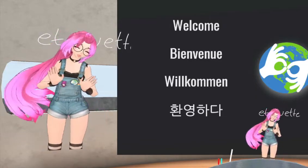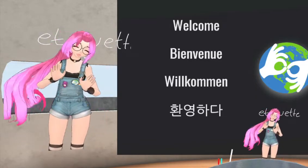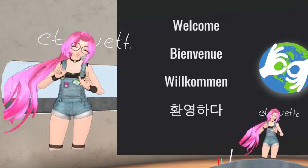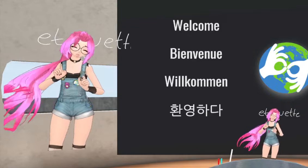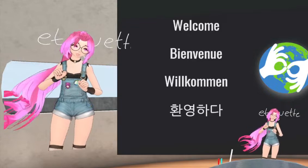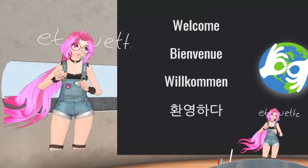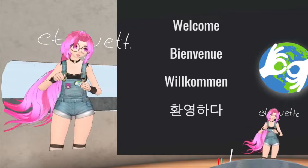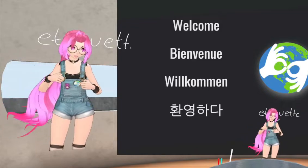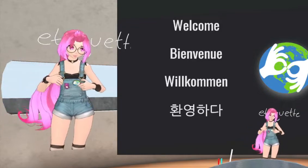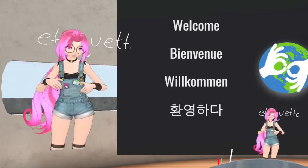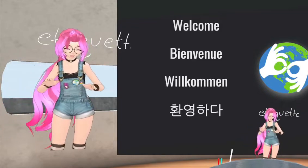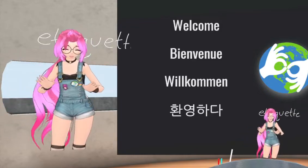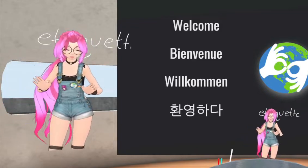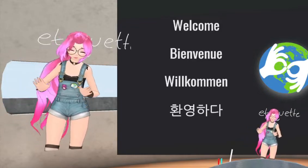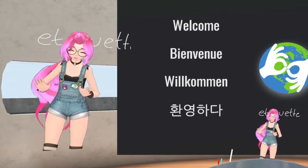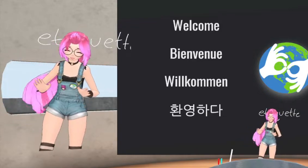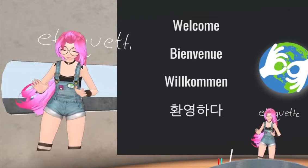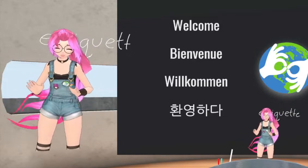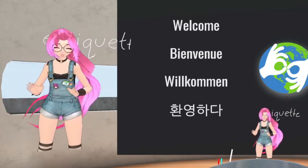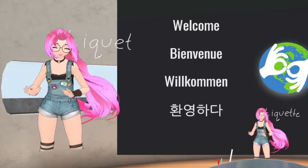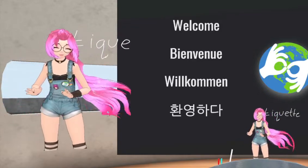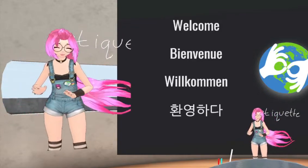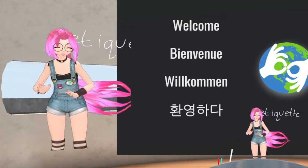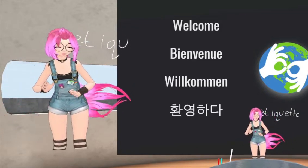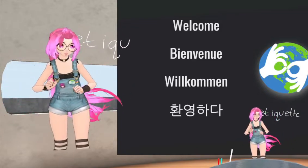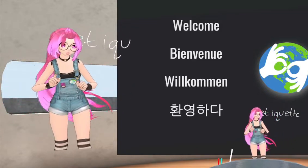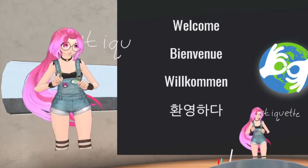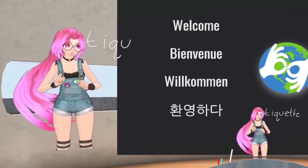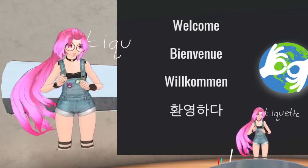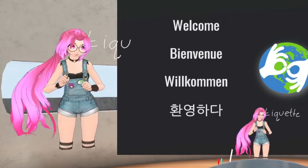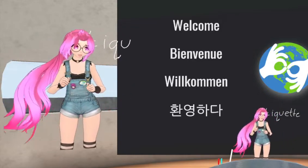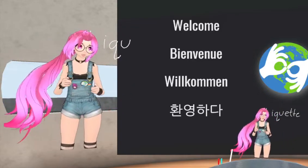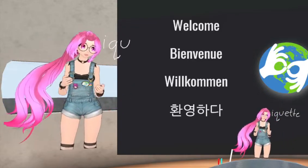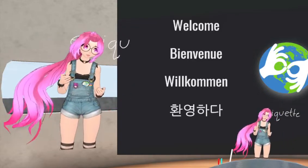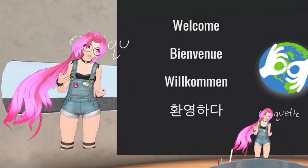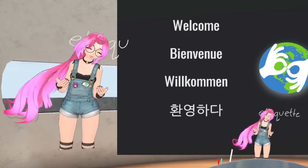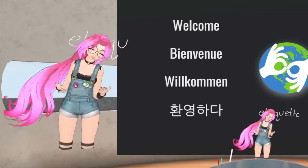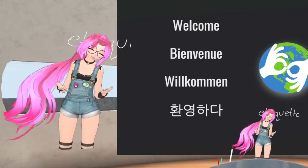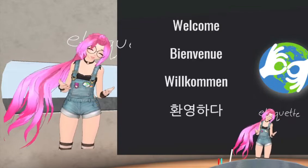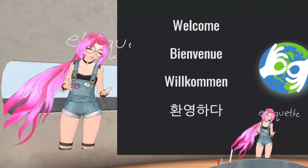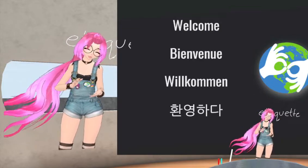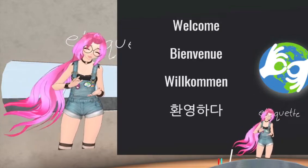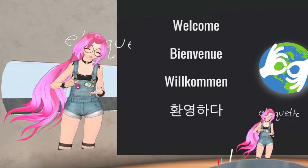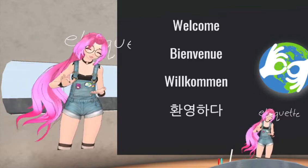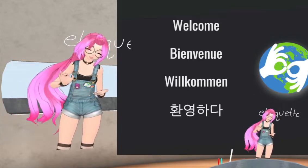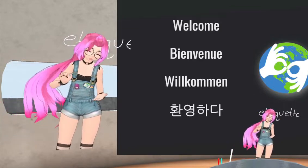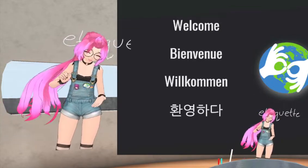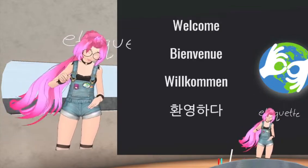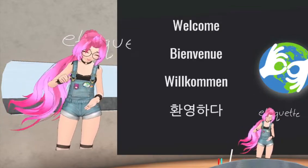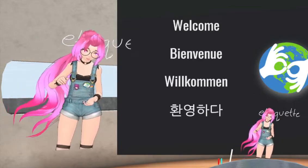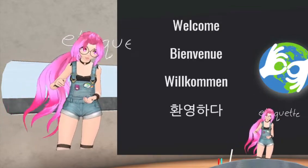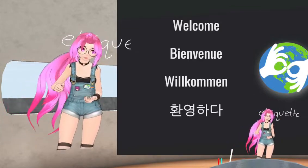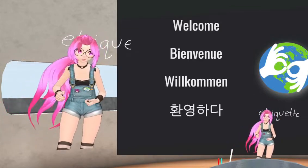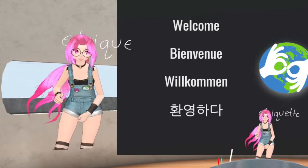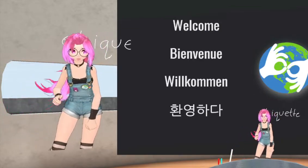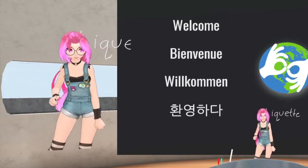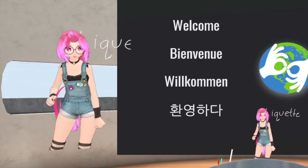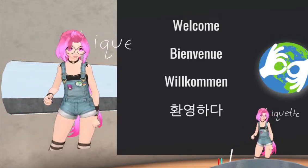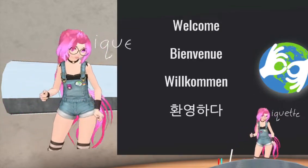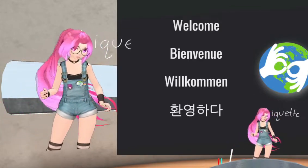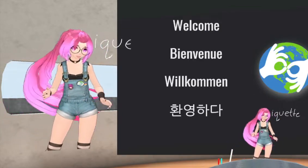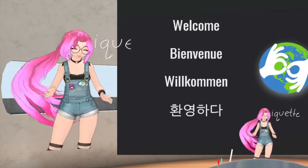Take the hand to your chest and then pull down to your tummy like your throat is empty and it's just going down to the